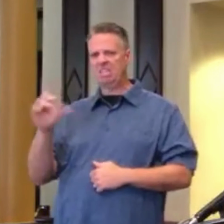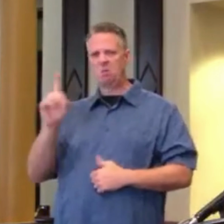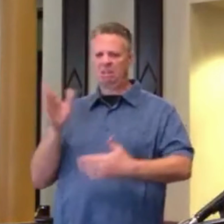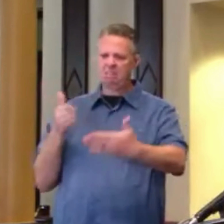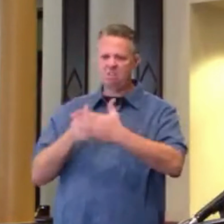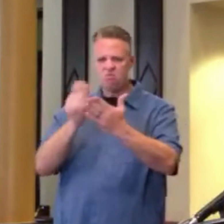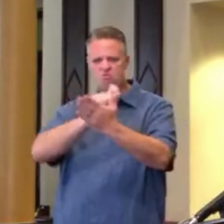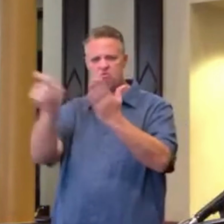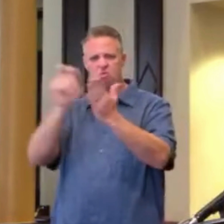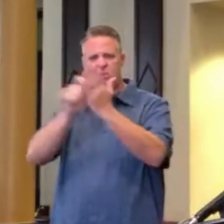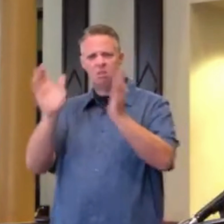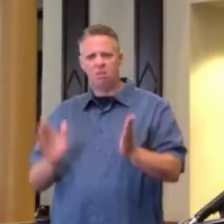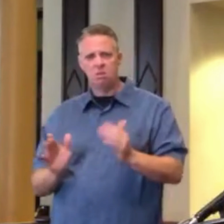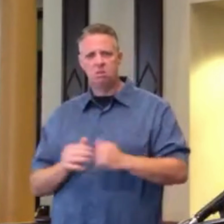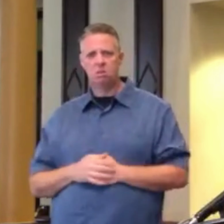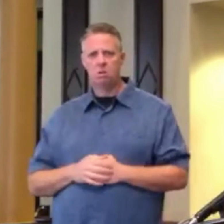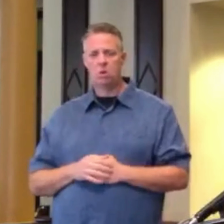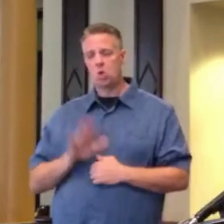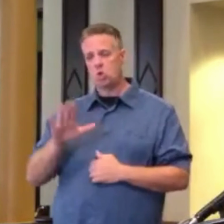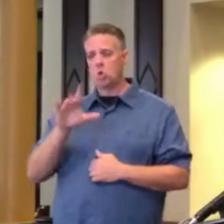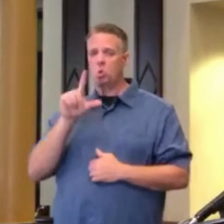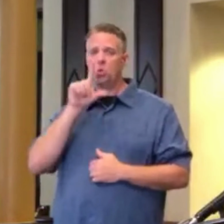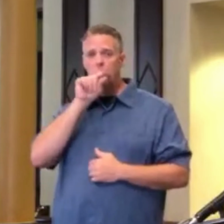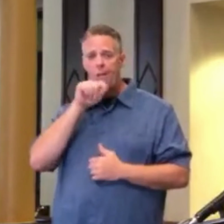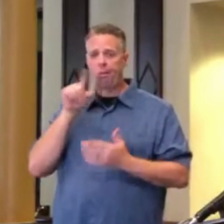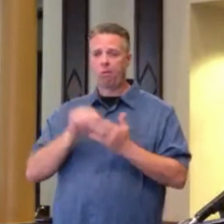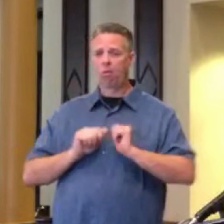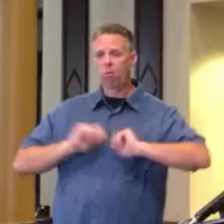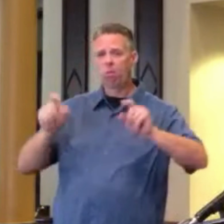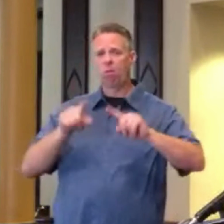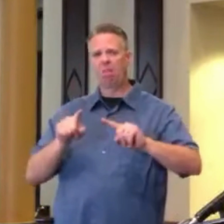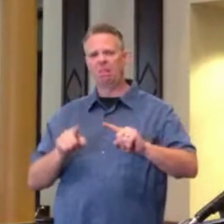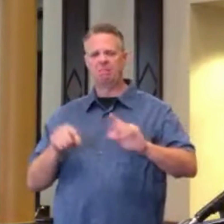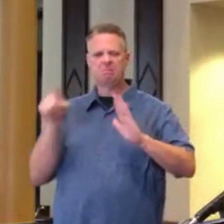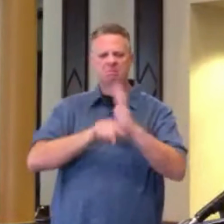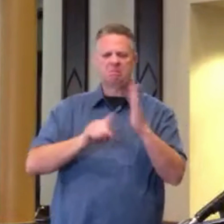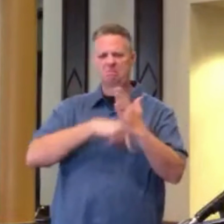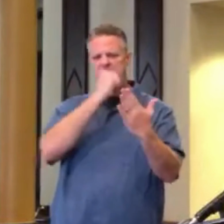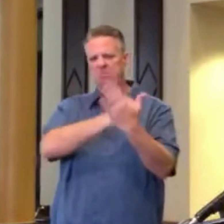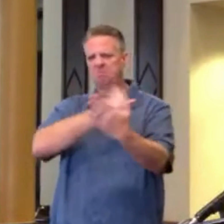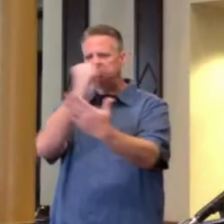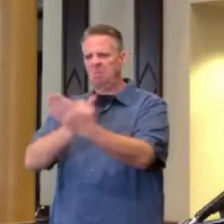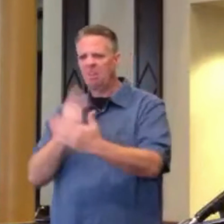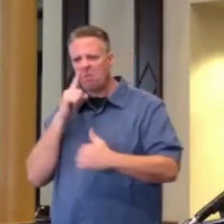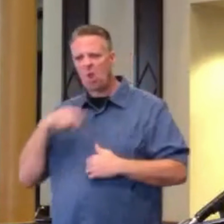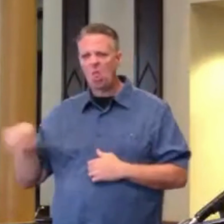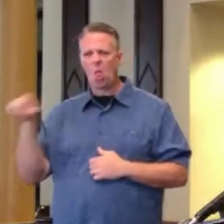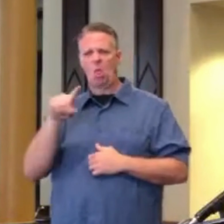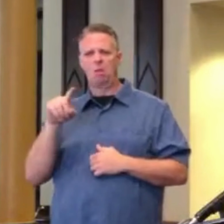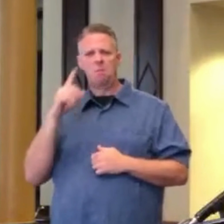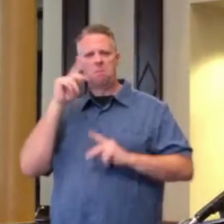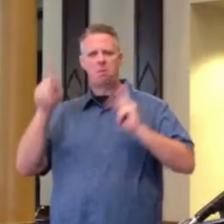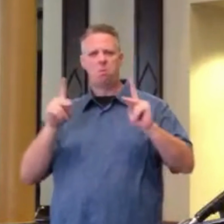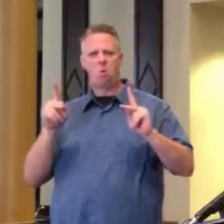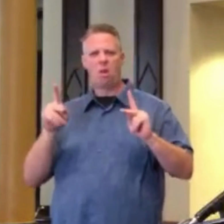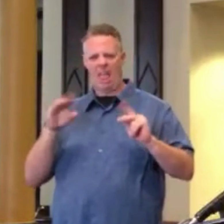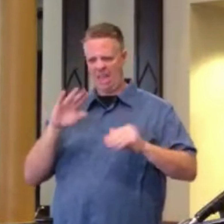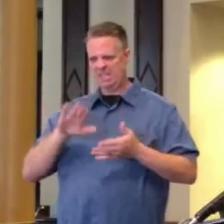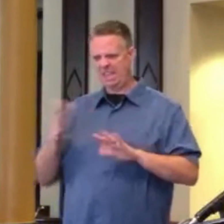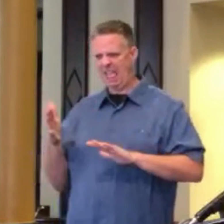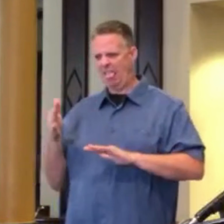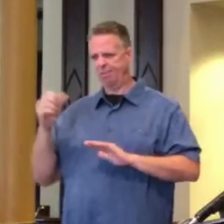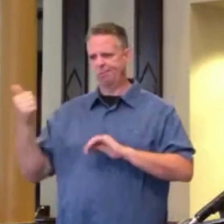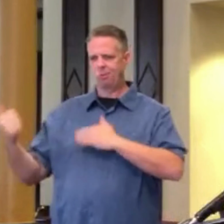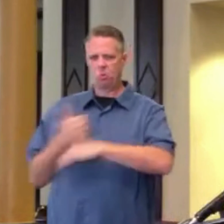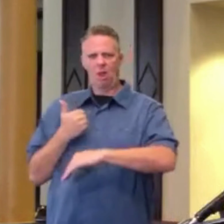journalists. We've read your tweets slamming private citizens to the point of receiving death threats. And we've listened to